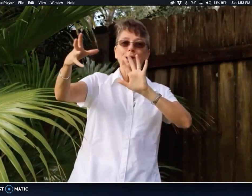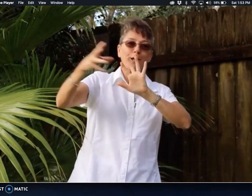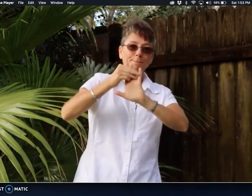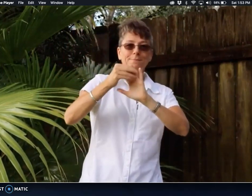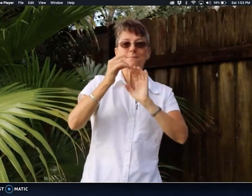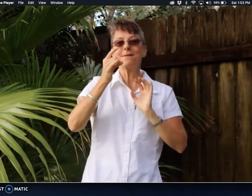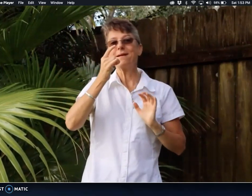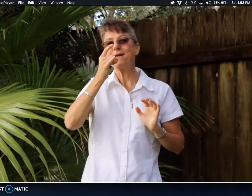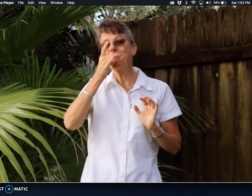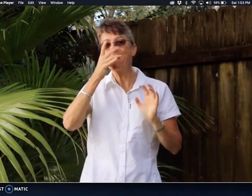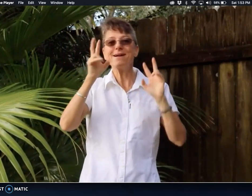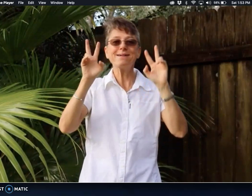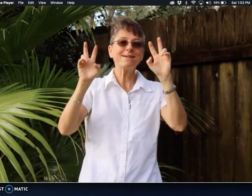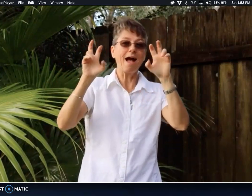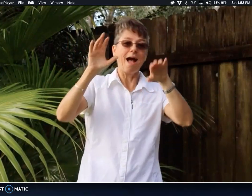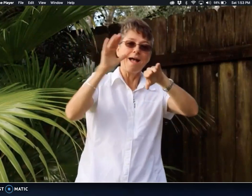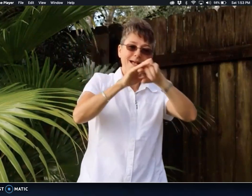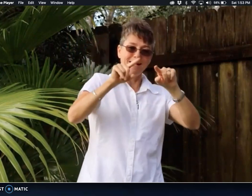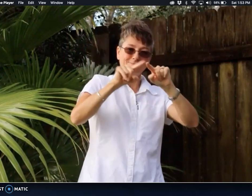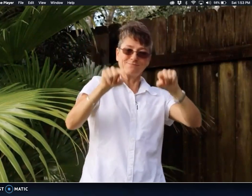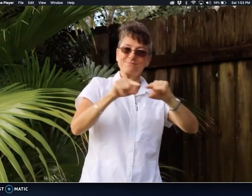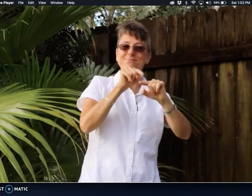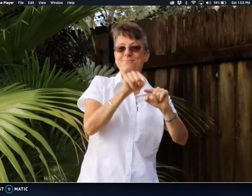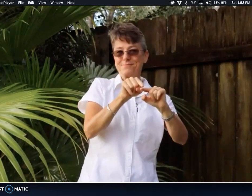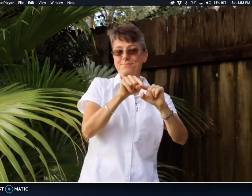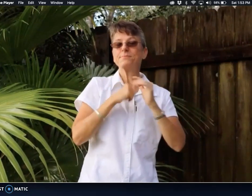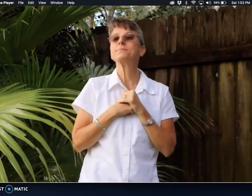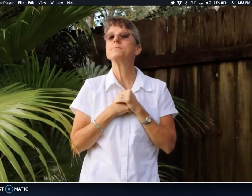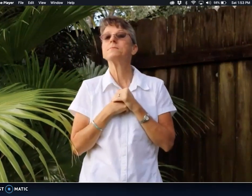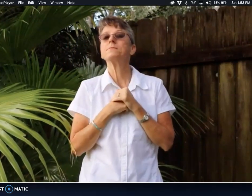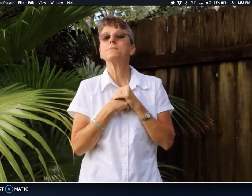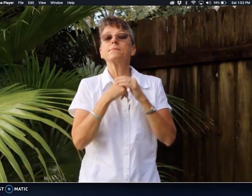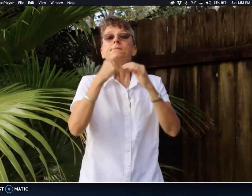control how much light was exposed on the picture.